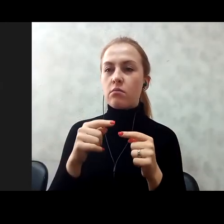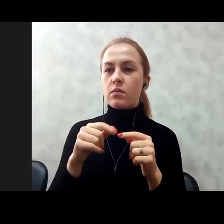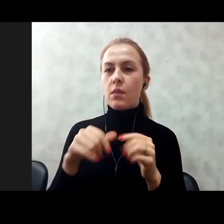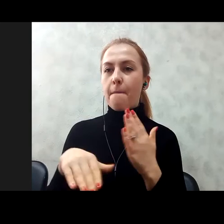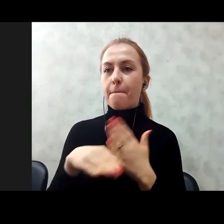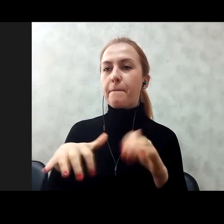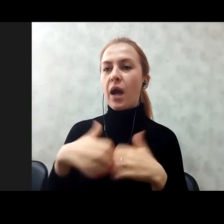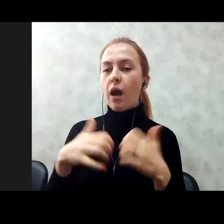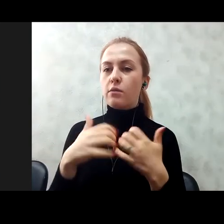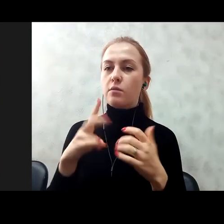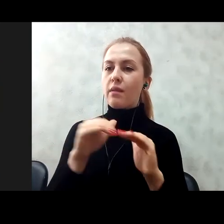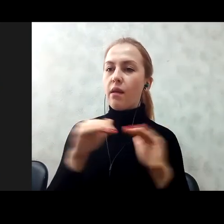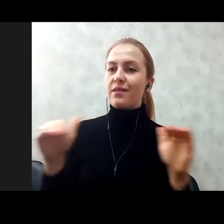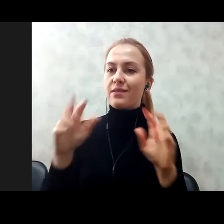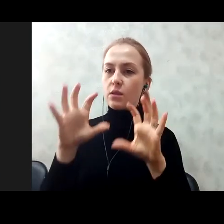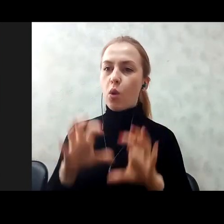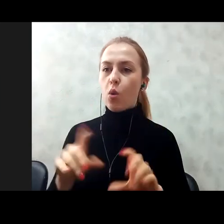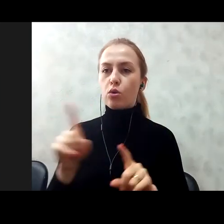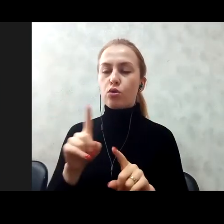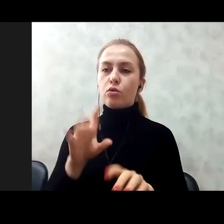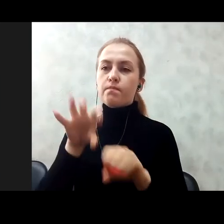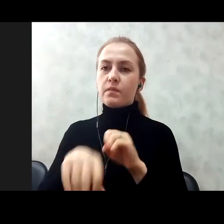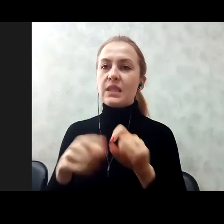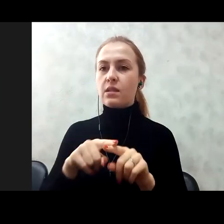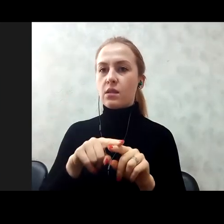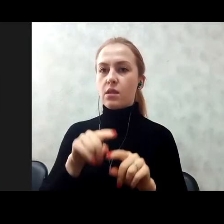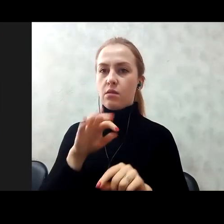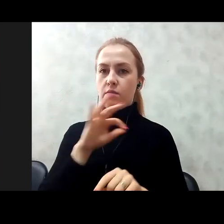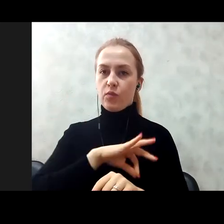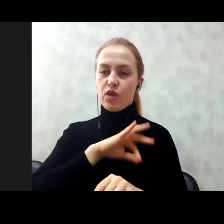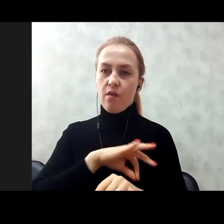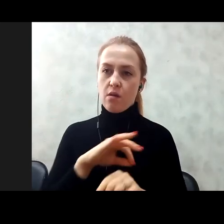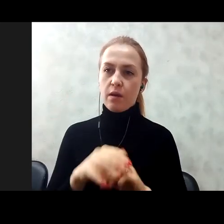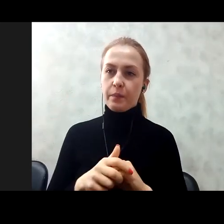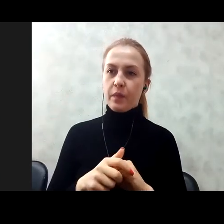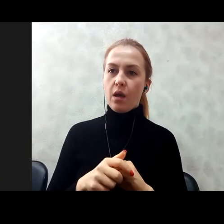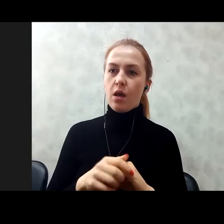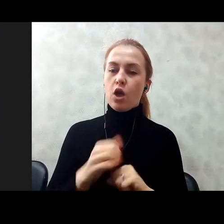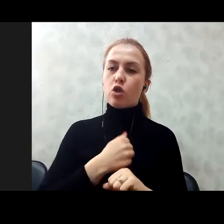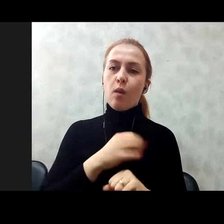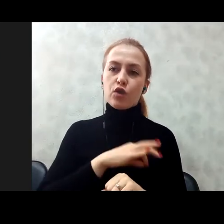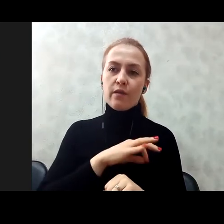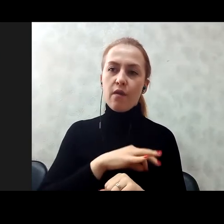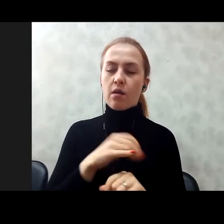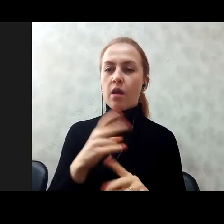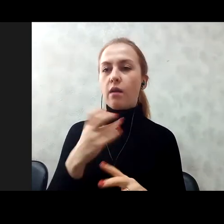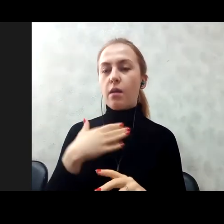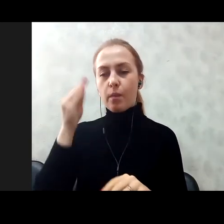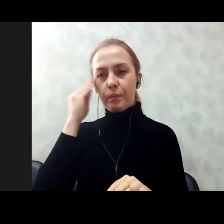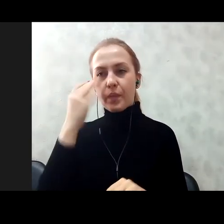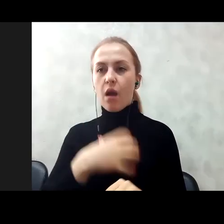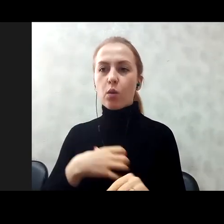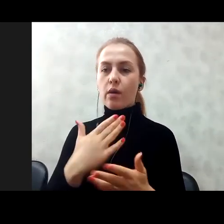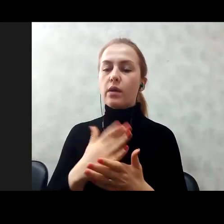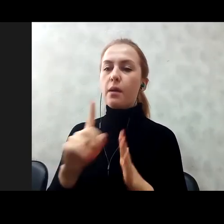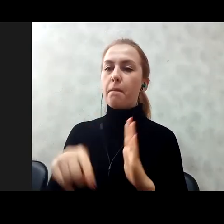consider more closely how to regulate these issues at the legislative level.